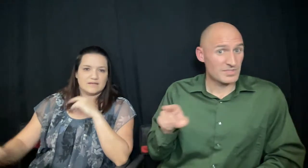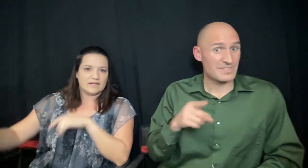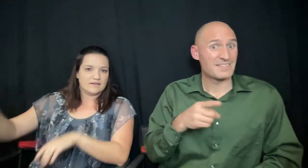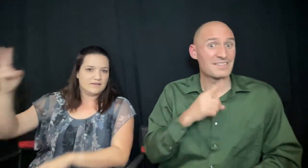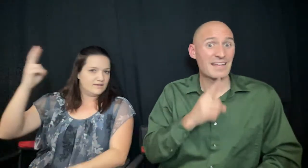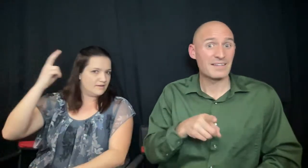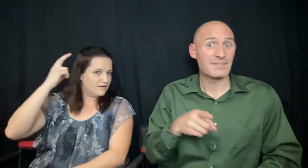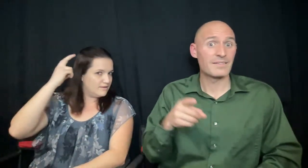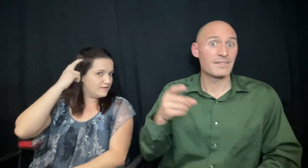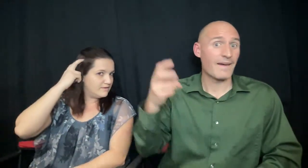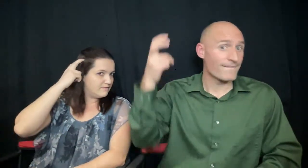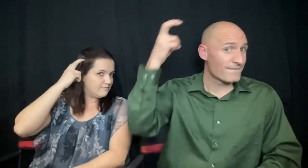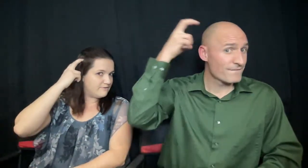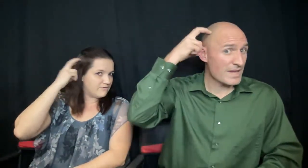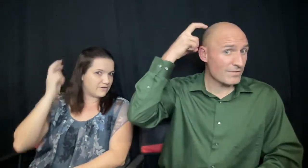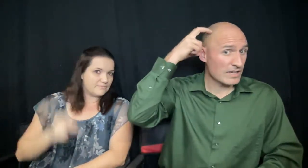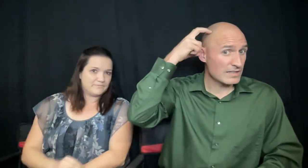sign favorite.